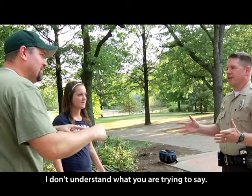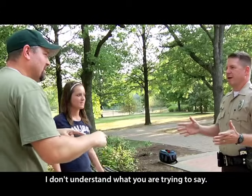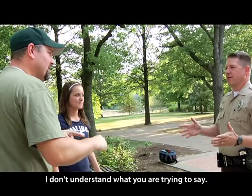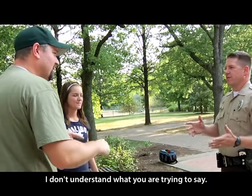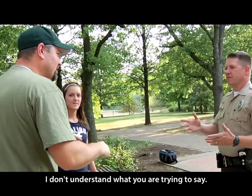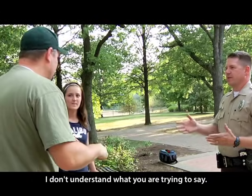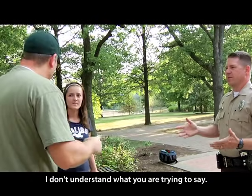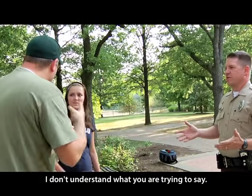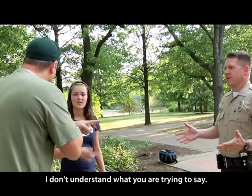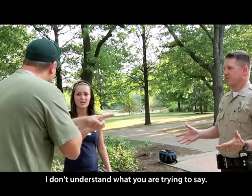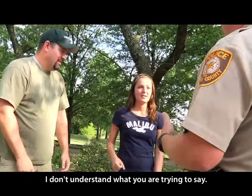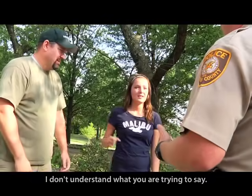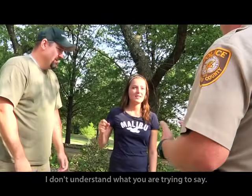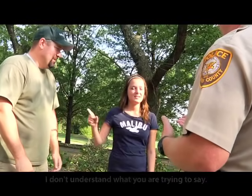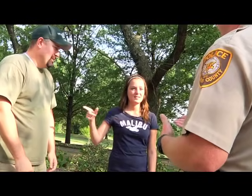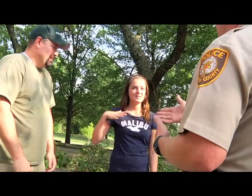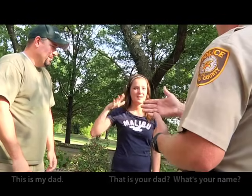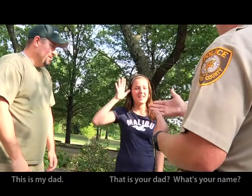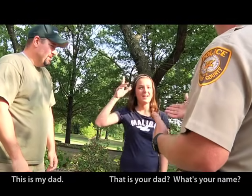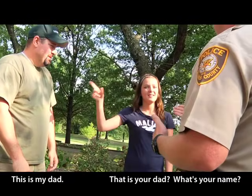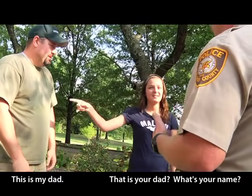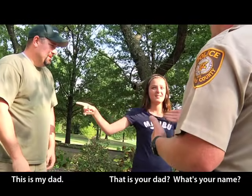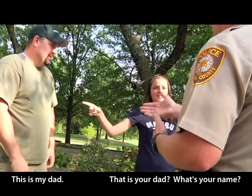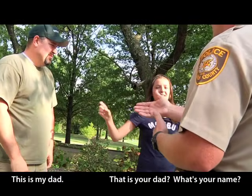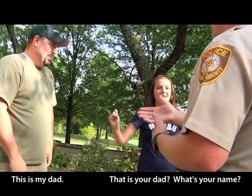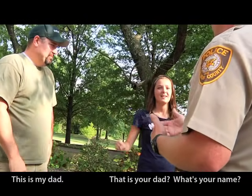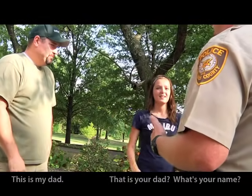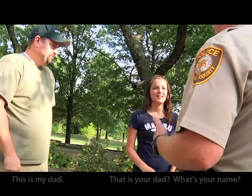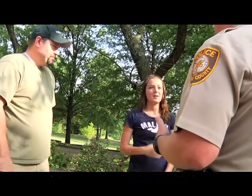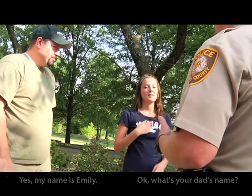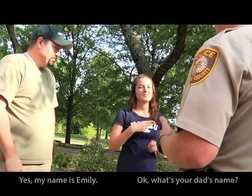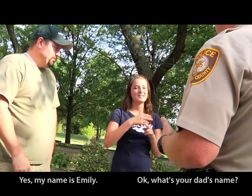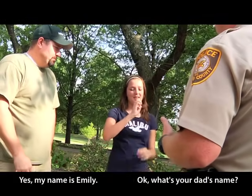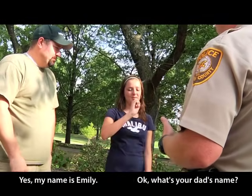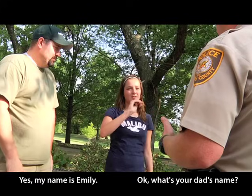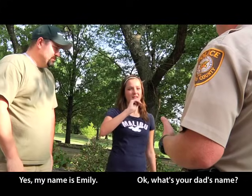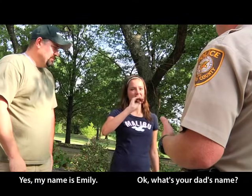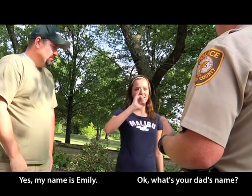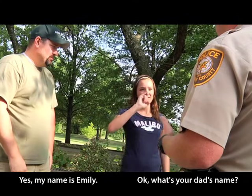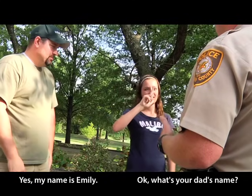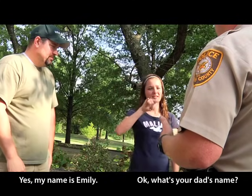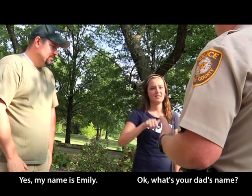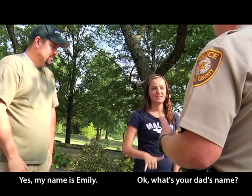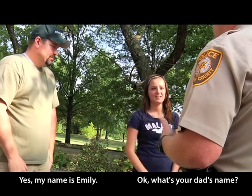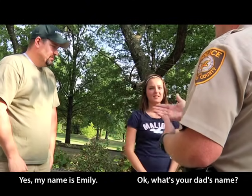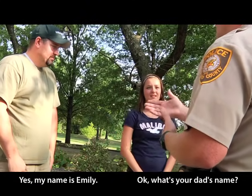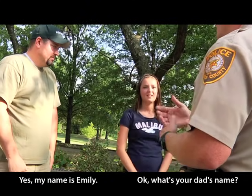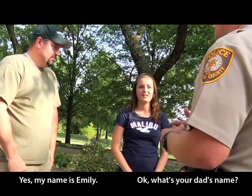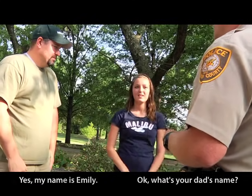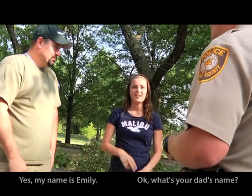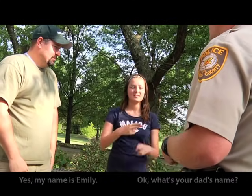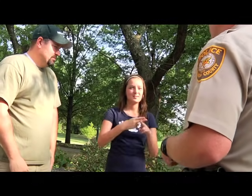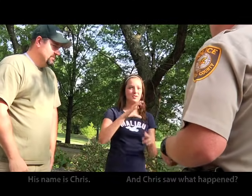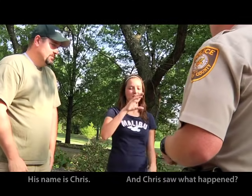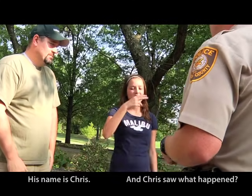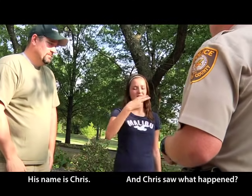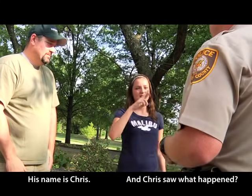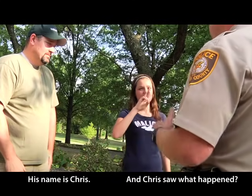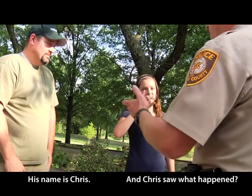I don't understand what you're trying to say. What's your? This is my dad. That's your dad? Okay, what's your name? My name is Emily. Okay, and what's your dad's name? His name is Chris. And Chris saw